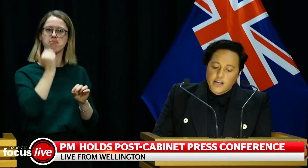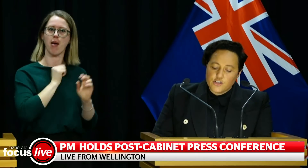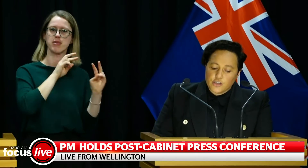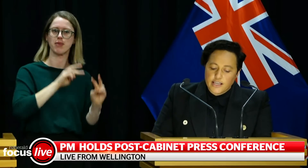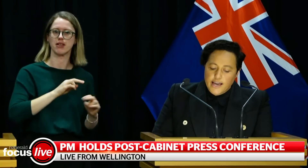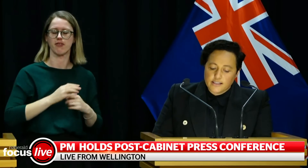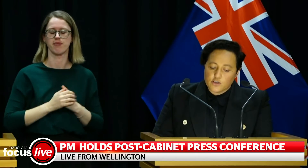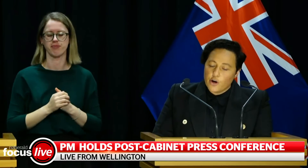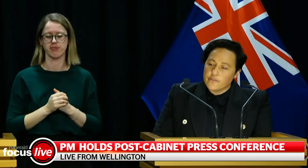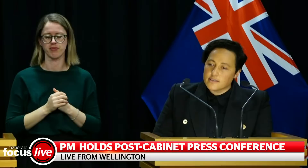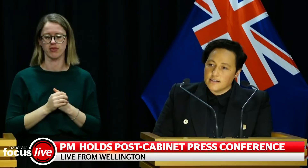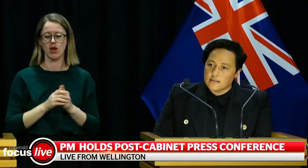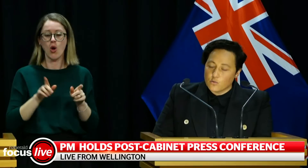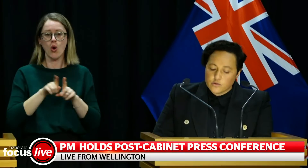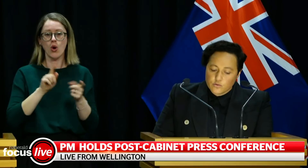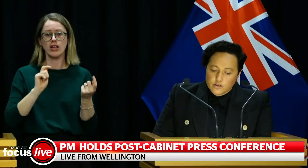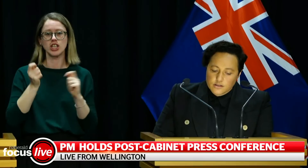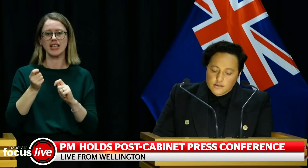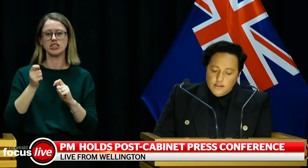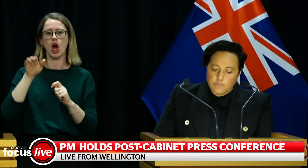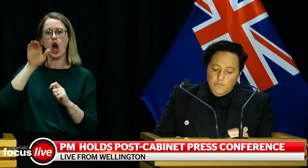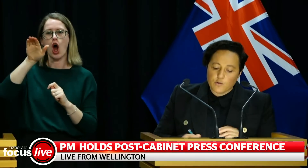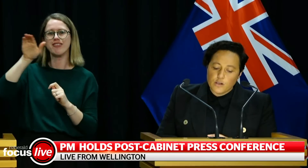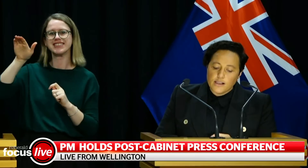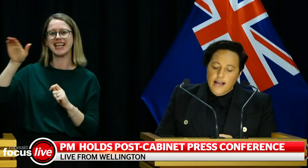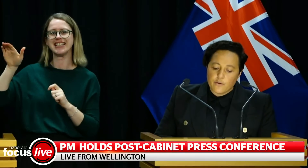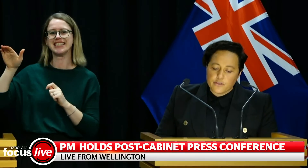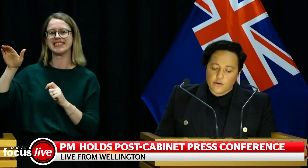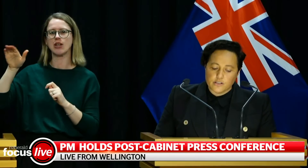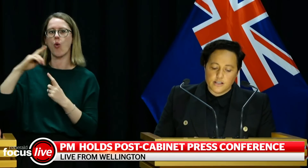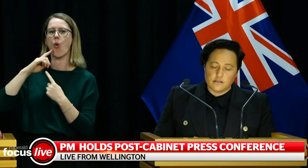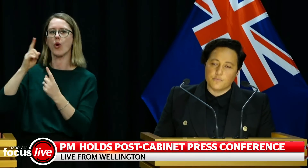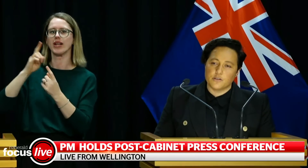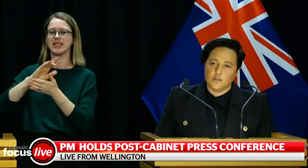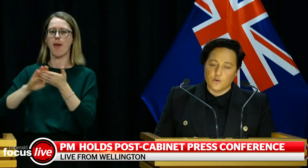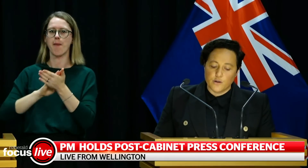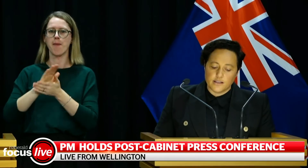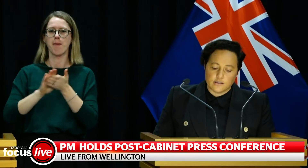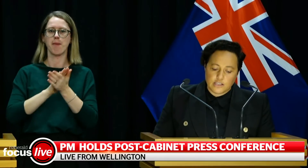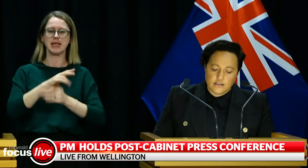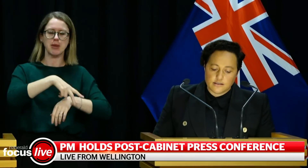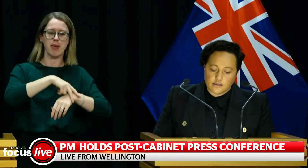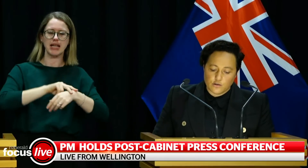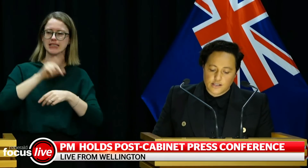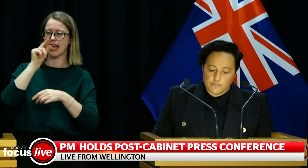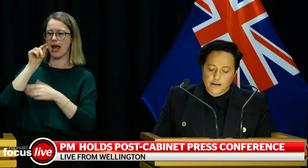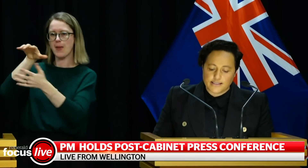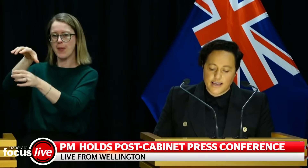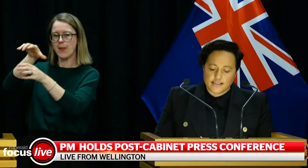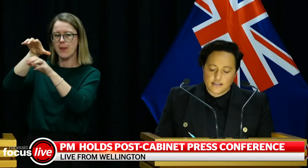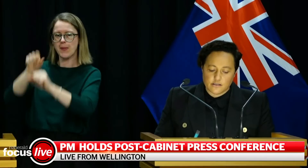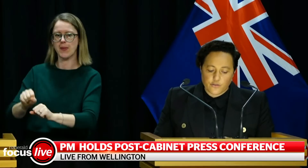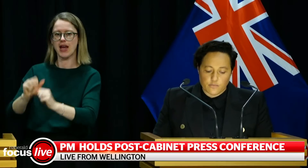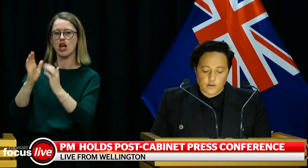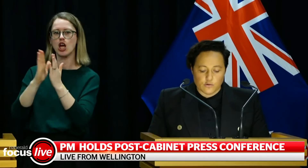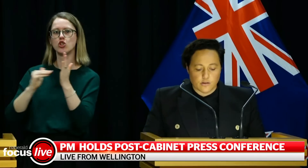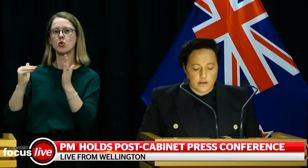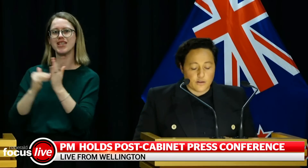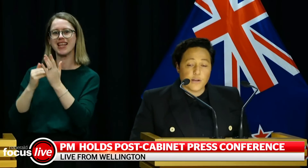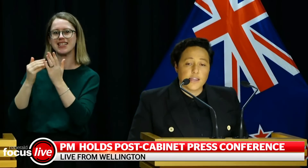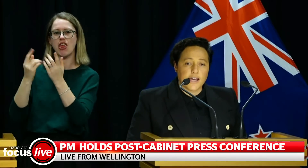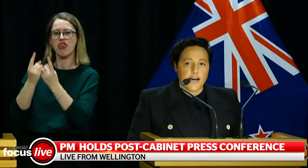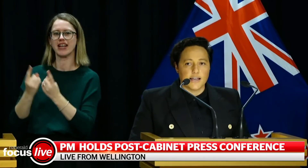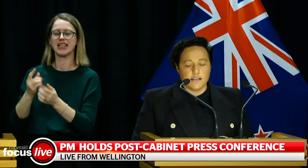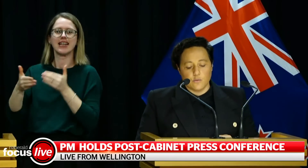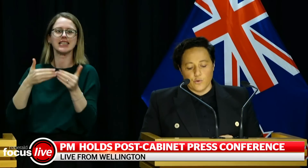key change to the Act is overseas source orders. The amendment will allow authorities to pursue and seize the New Zealand-based assets of criminals no